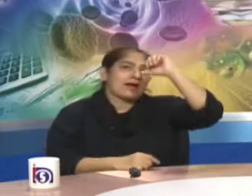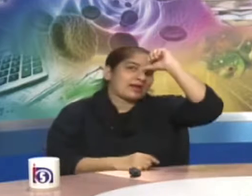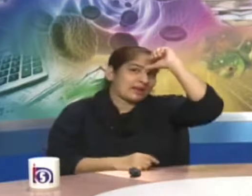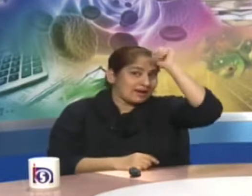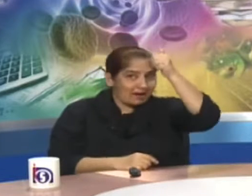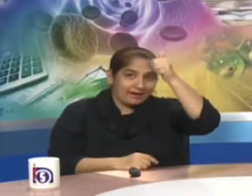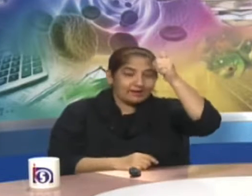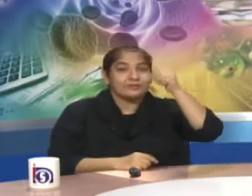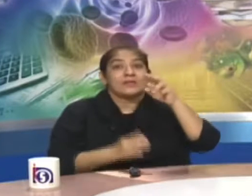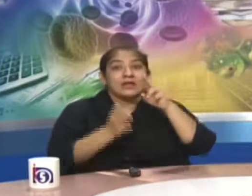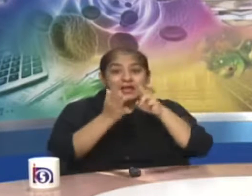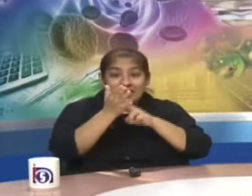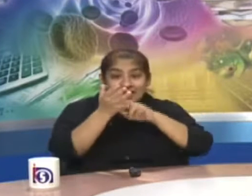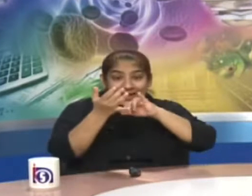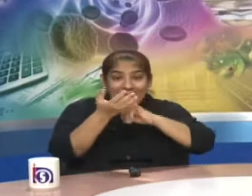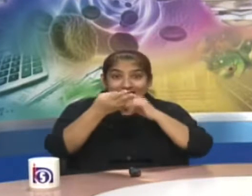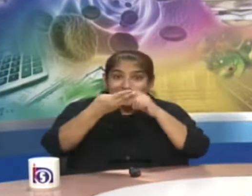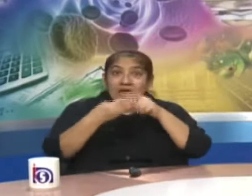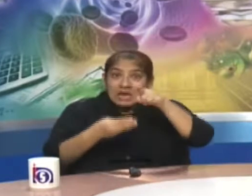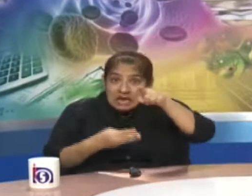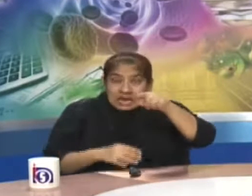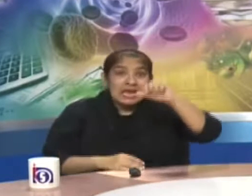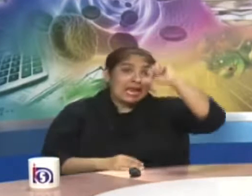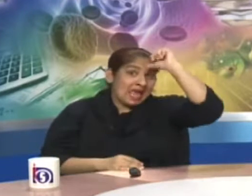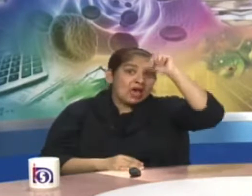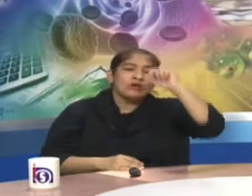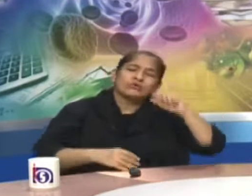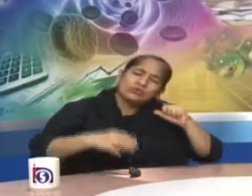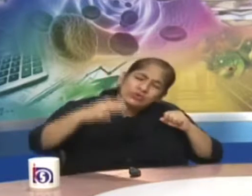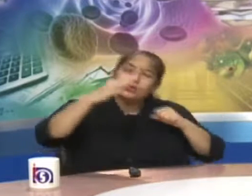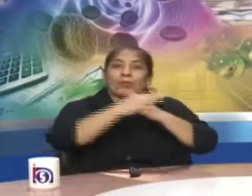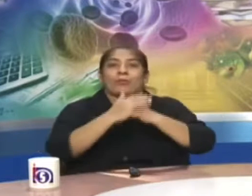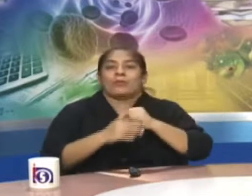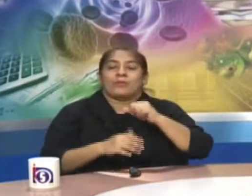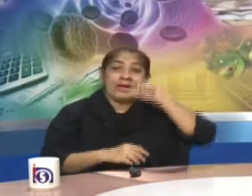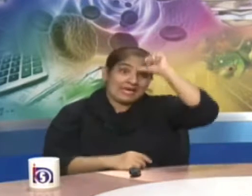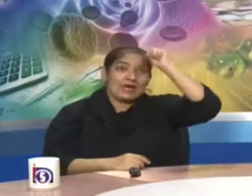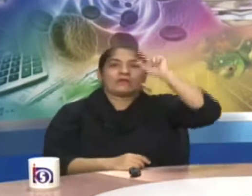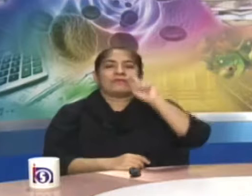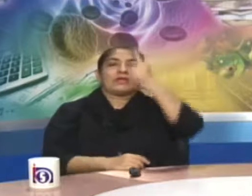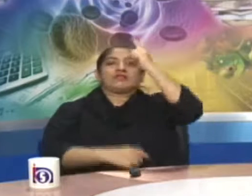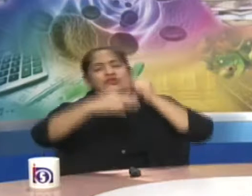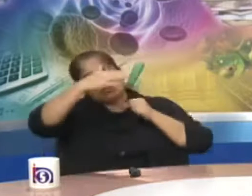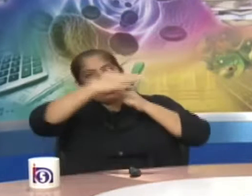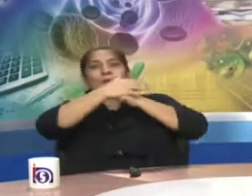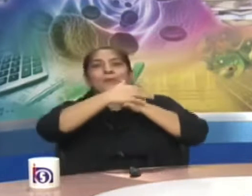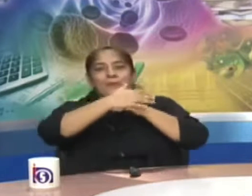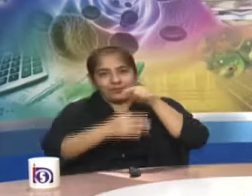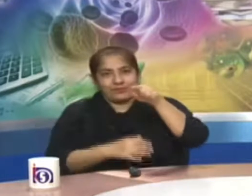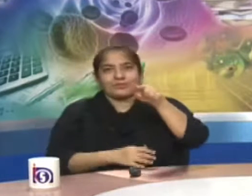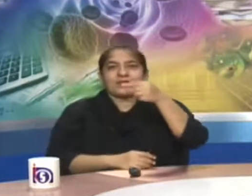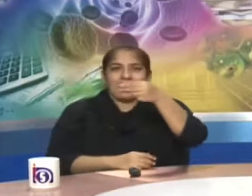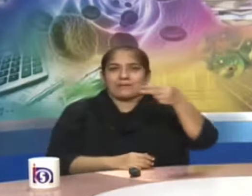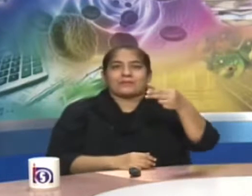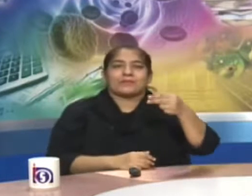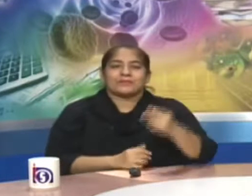This is the National Stock Exchange of India. This is the highest level